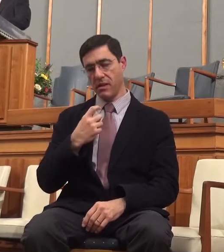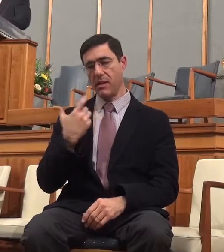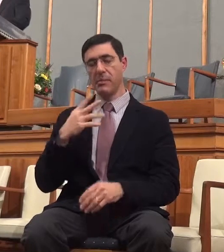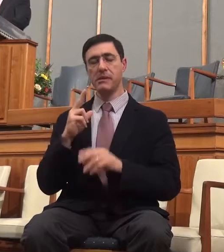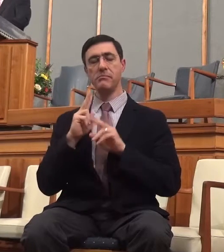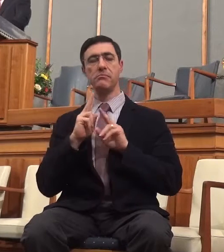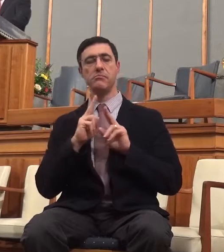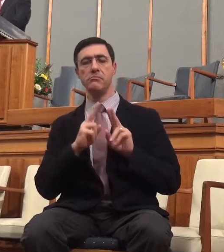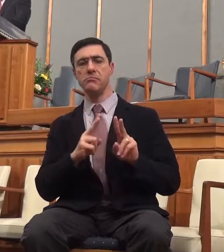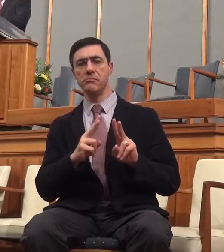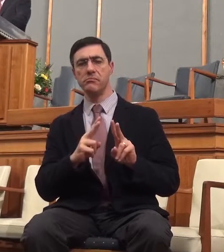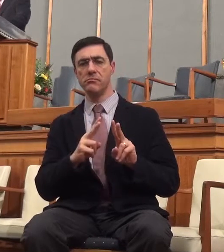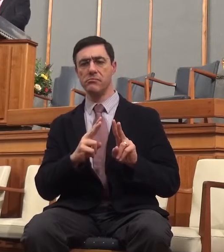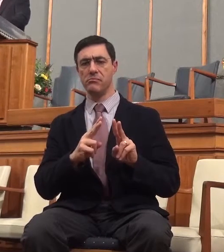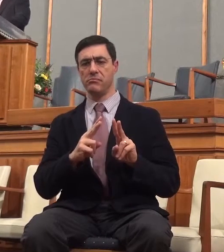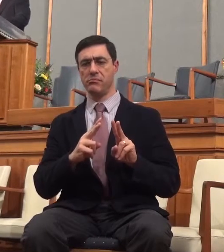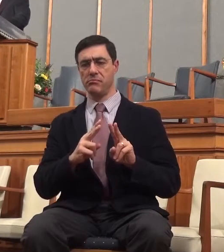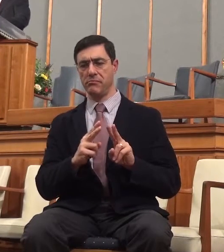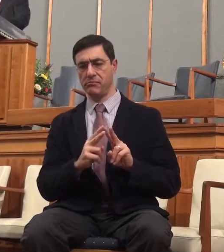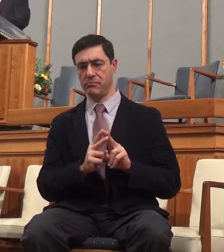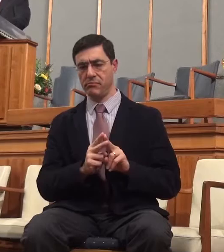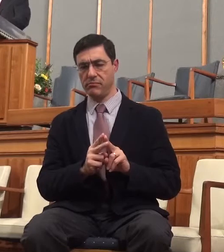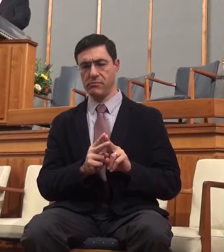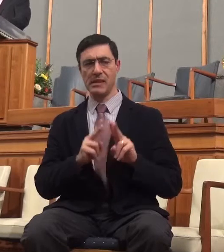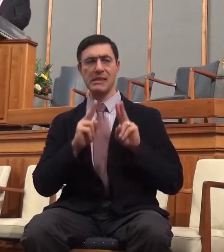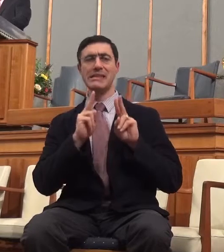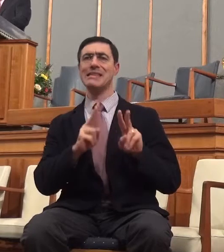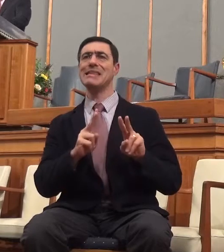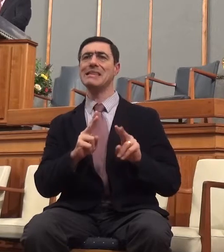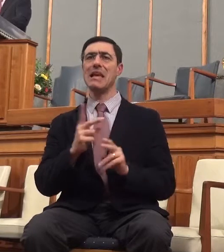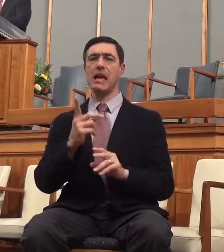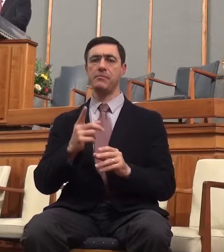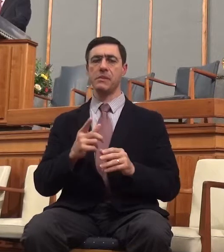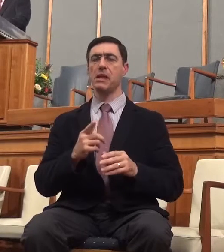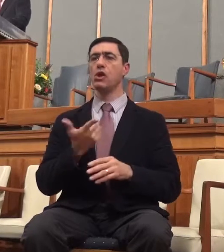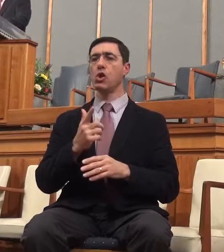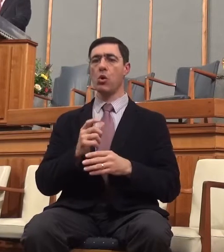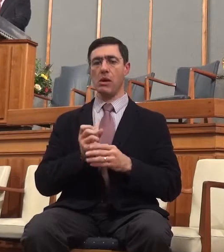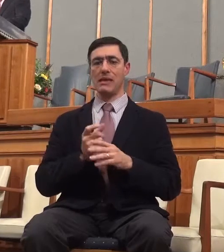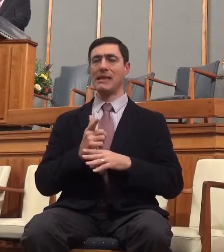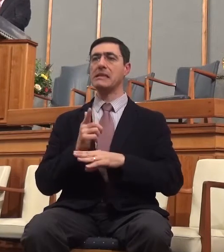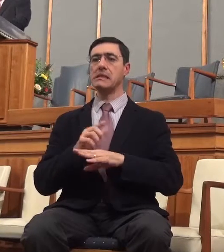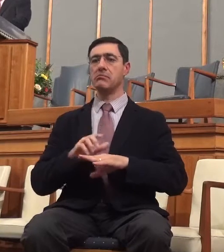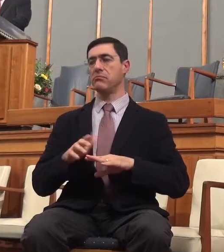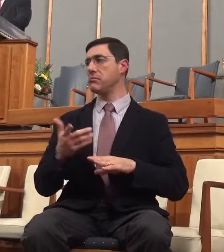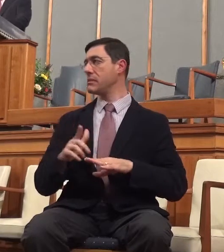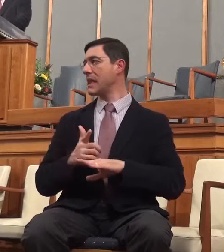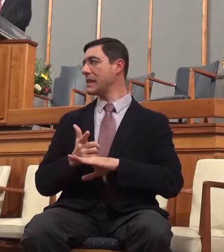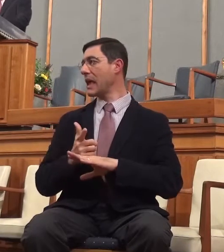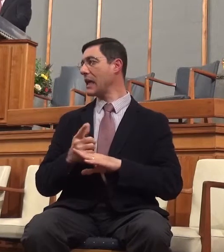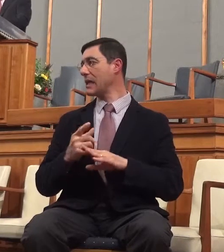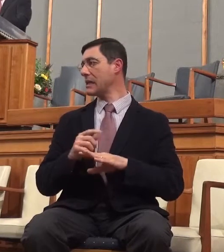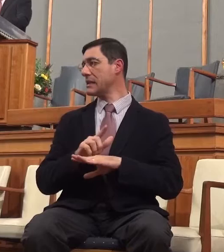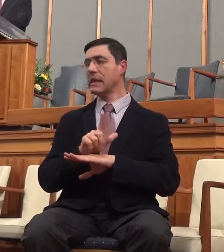observing in a demonstration of a new anti-tank weapon. And it was made by a company,